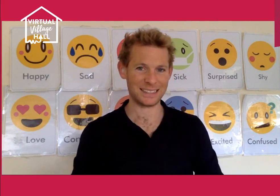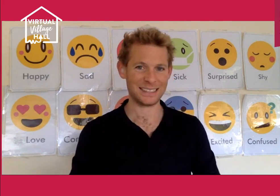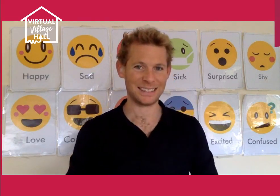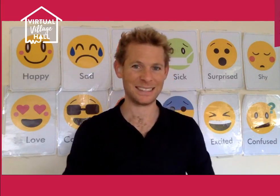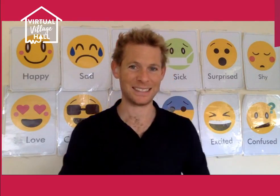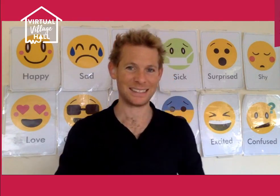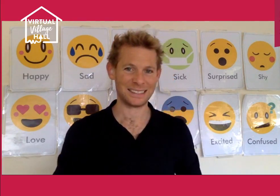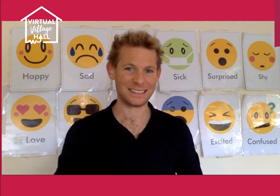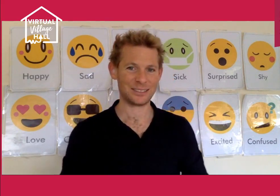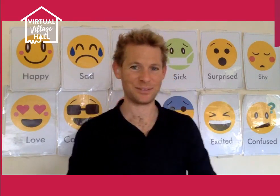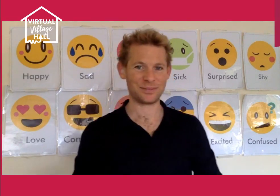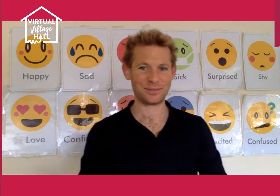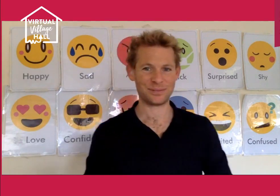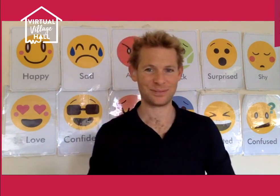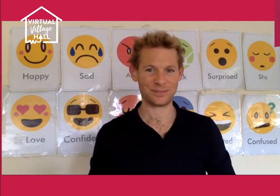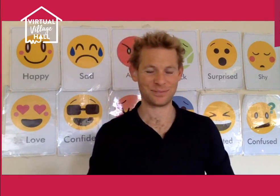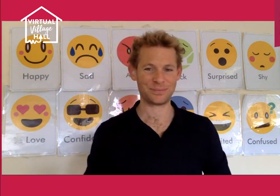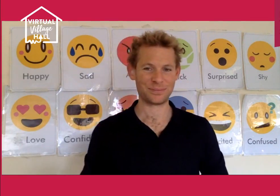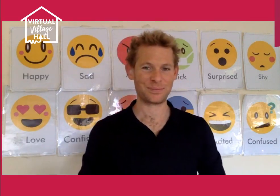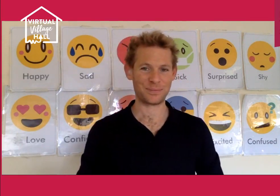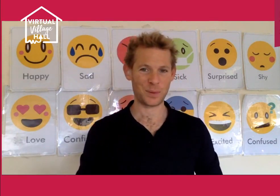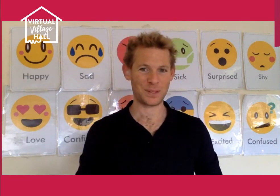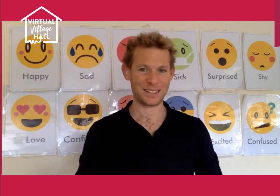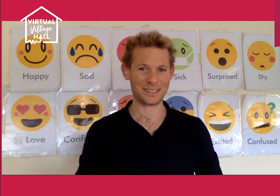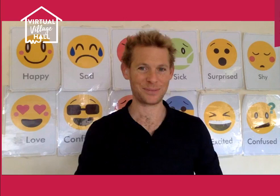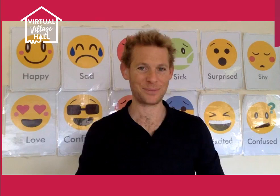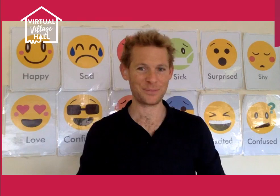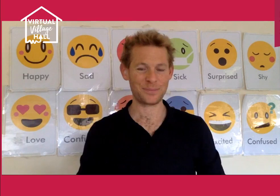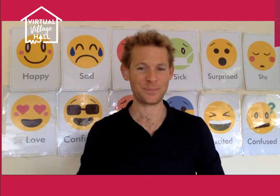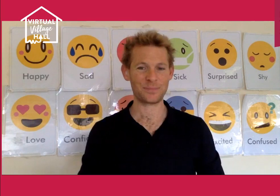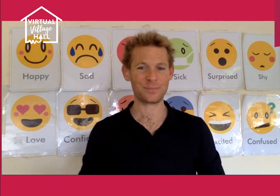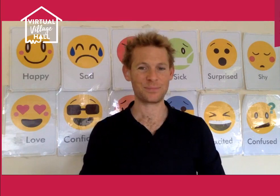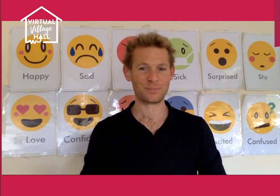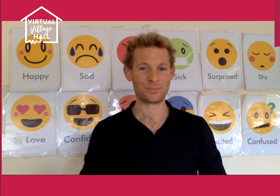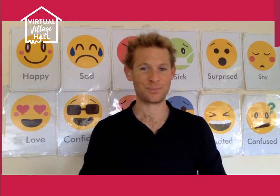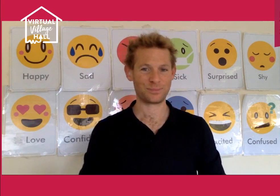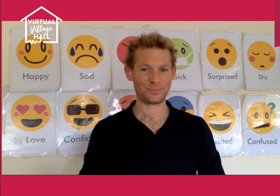same time as you spell it. So not saying the letters, but saying the full name.